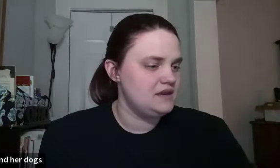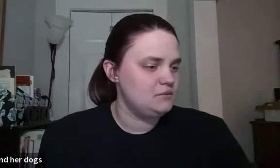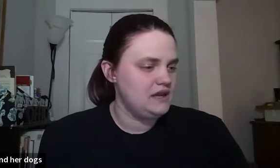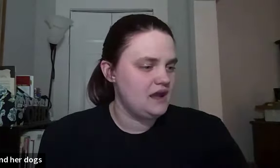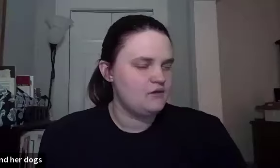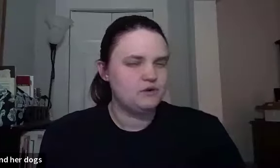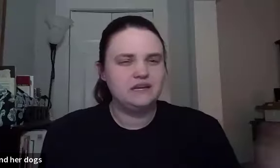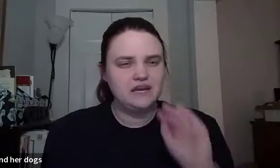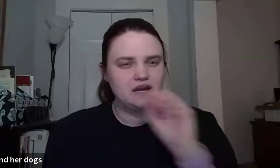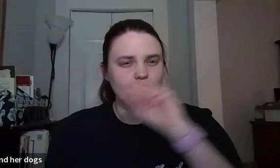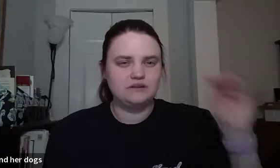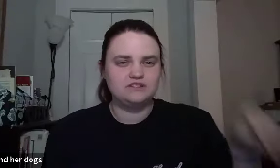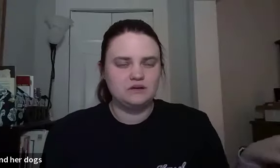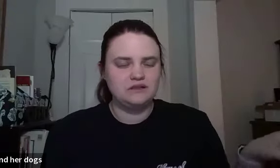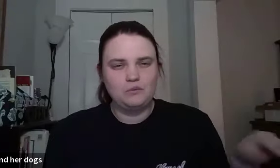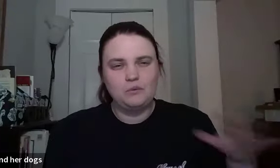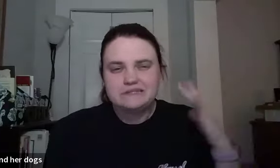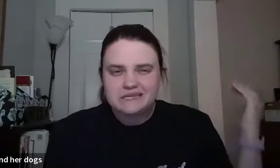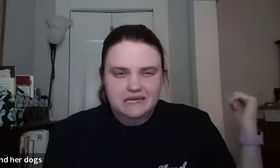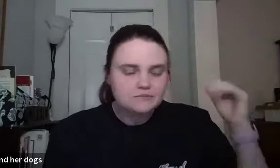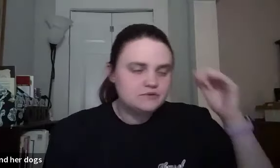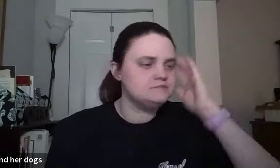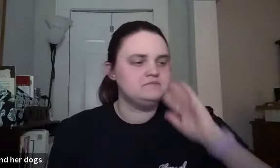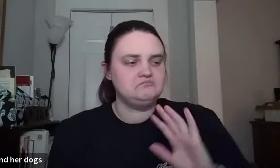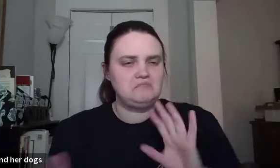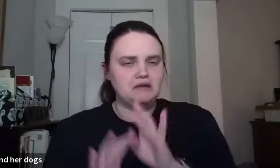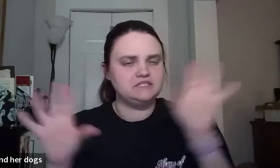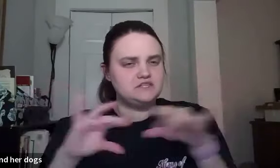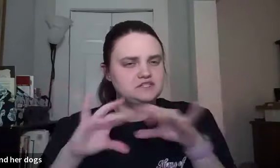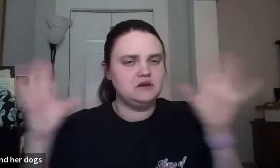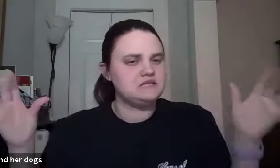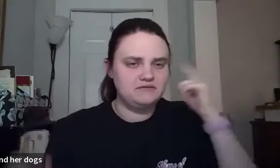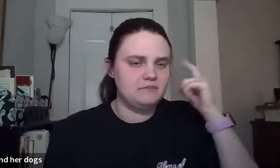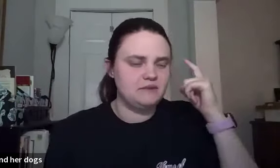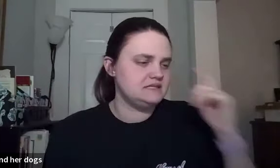Then we're going to get kind of more into our like woodsy animals. I just say this so you guys kind of have that mindset.